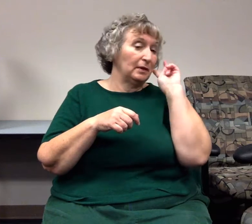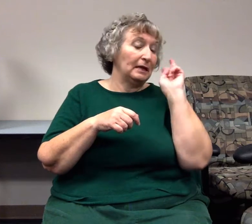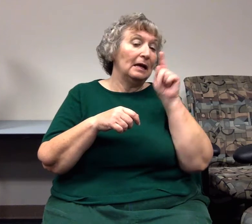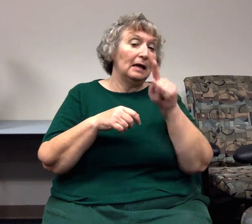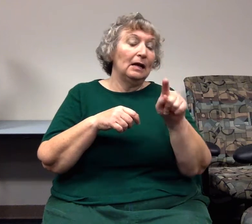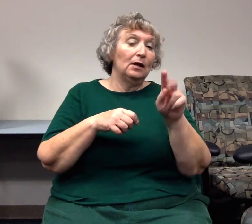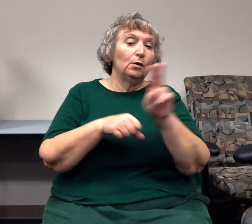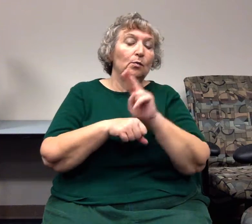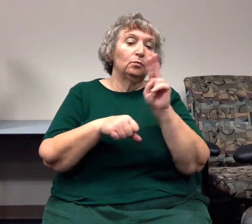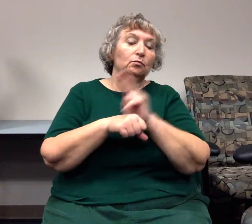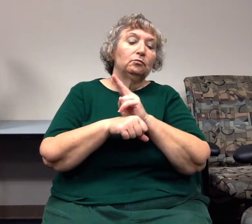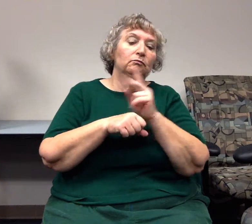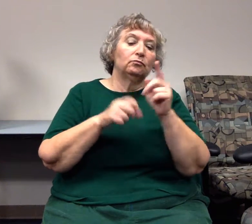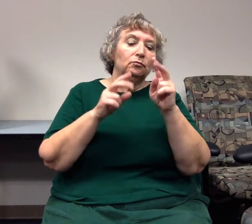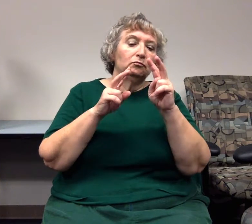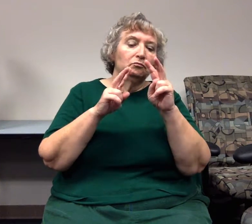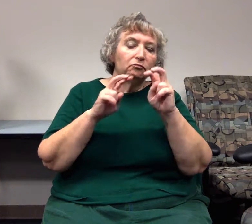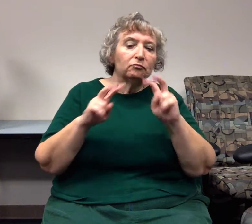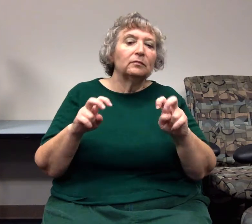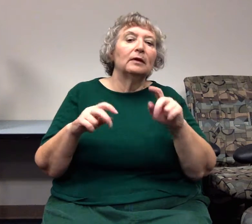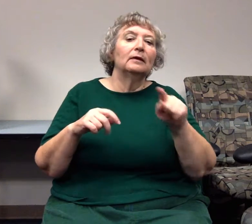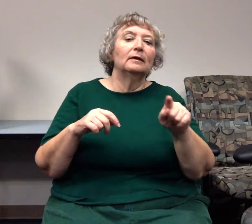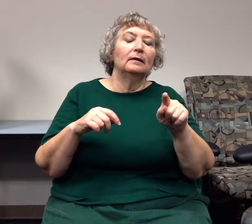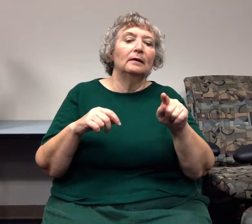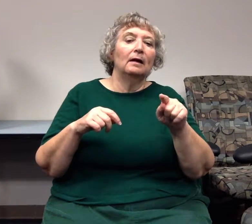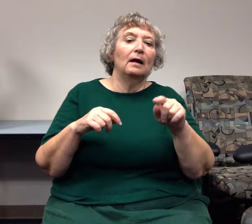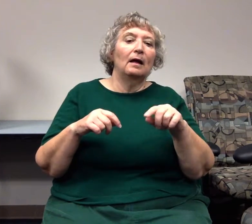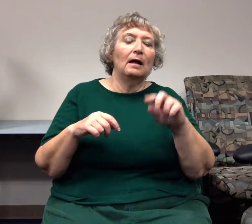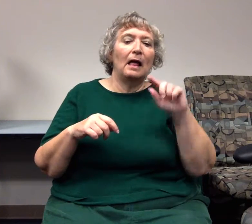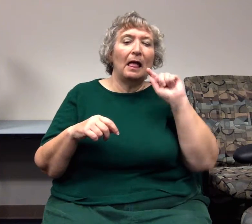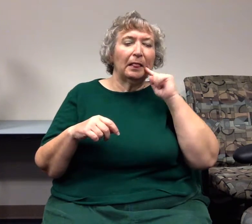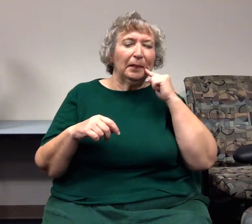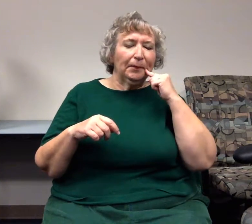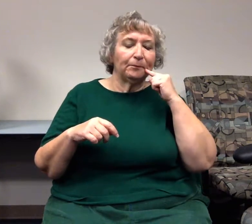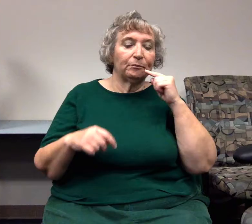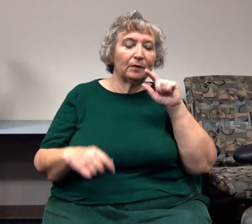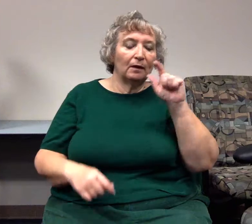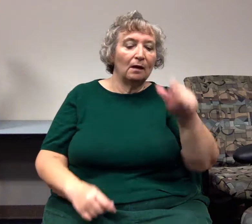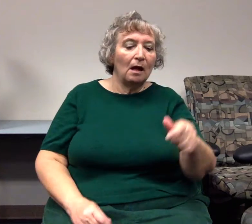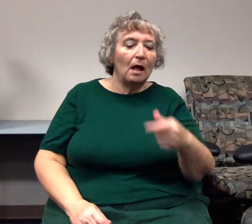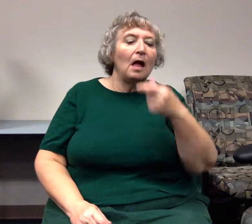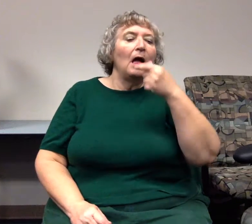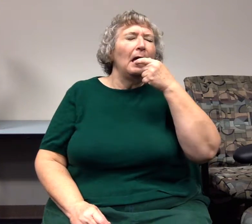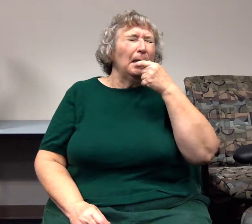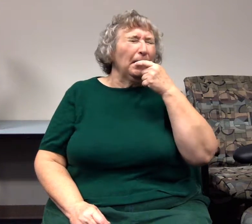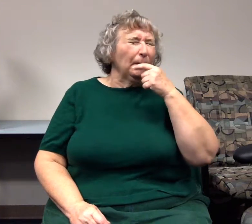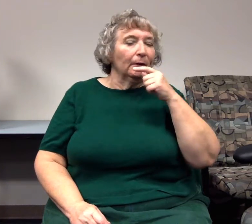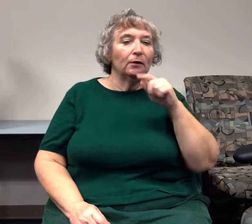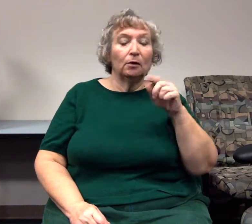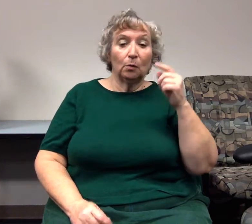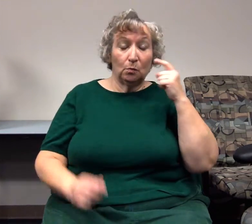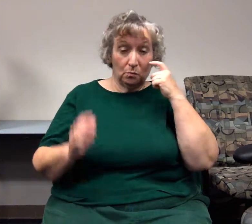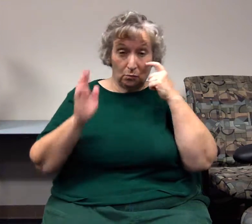tasted the lemon wedges, and we noticed how in our